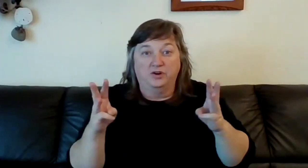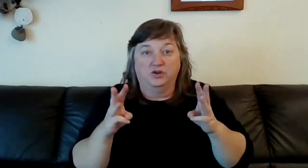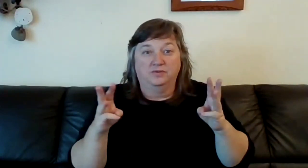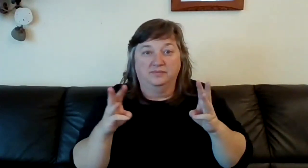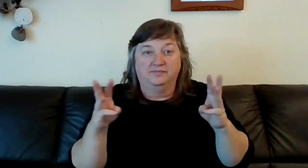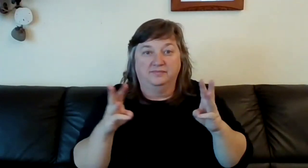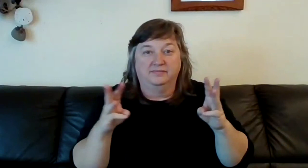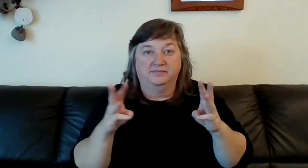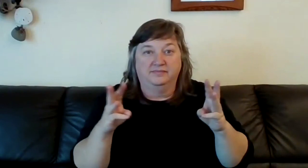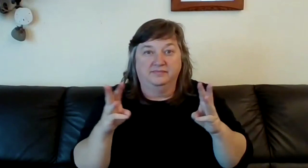Weather.